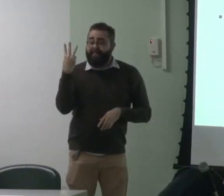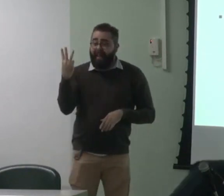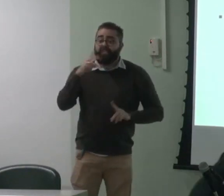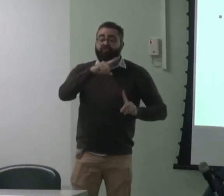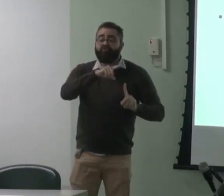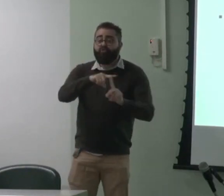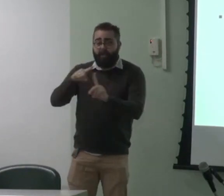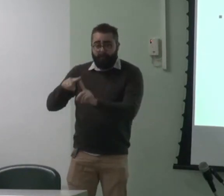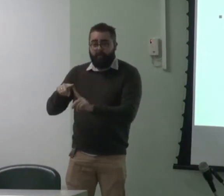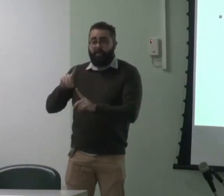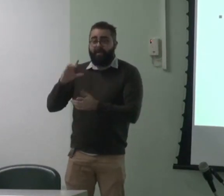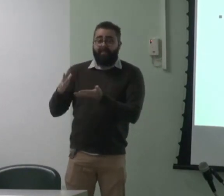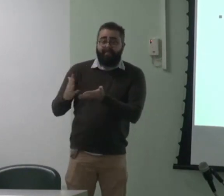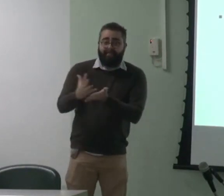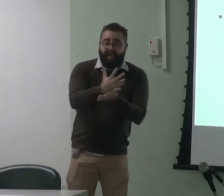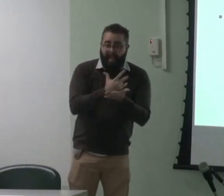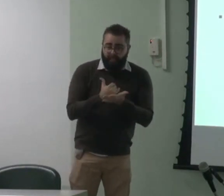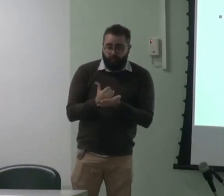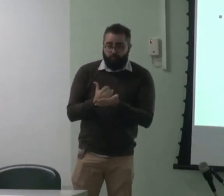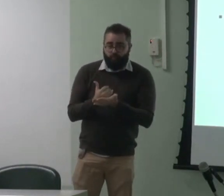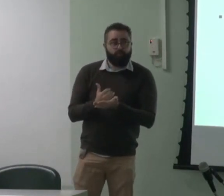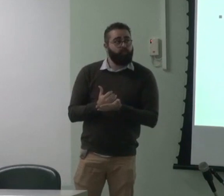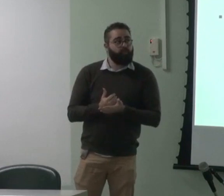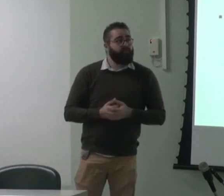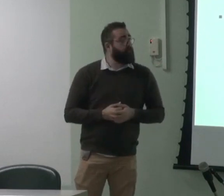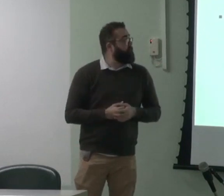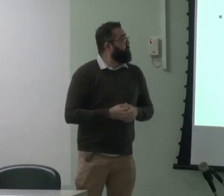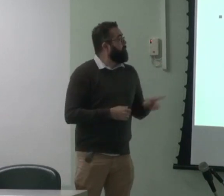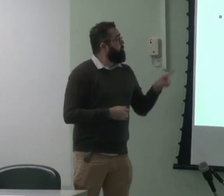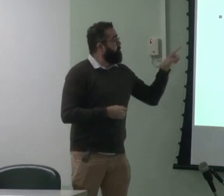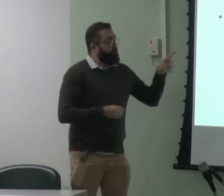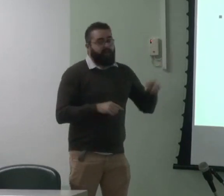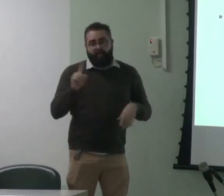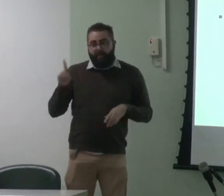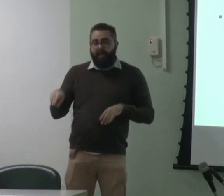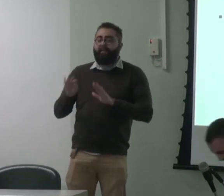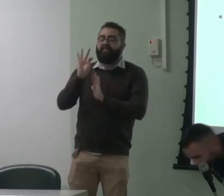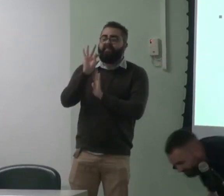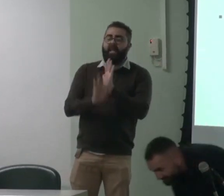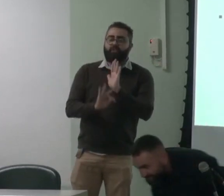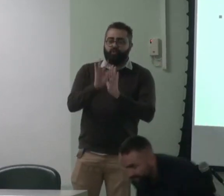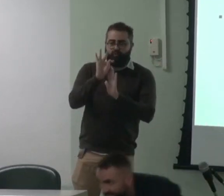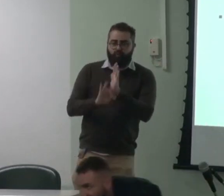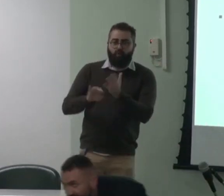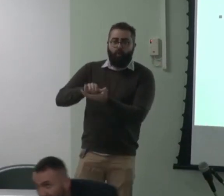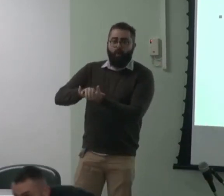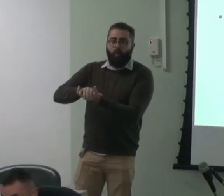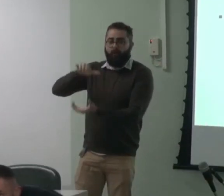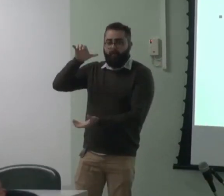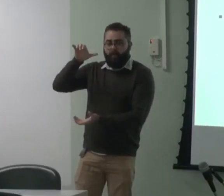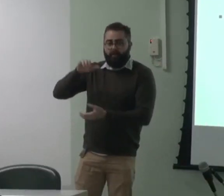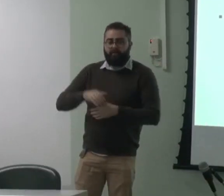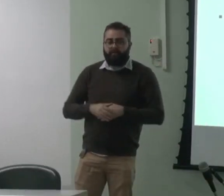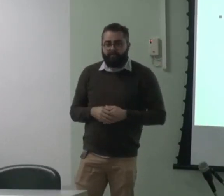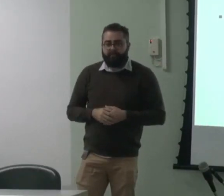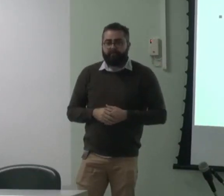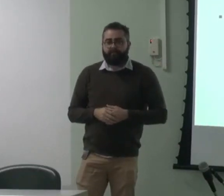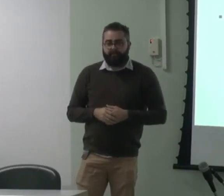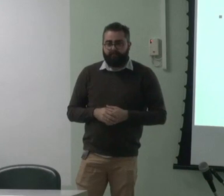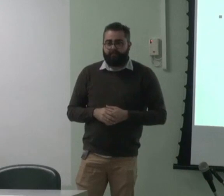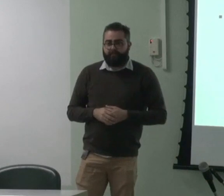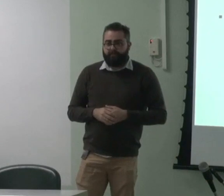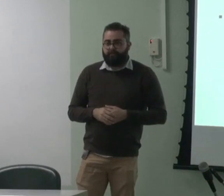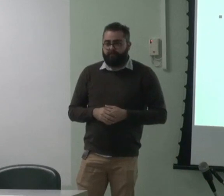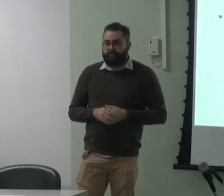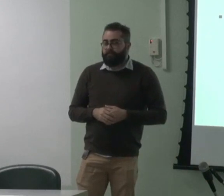are usable for morphological research. First, I will start with text corpora. Sorry,